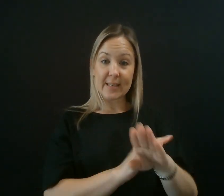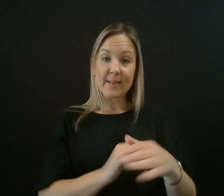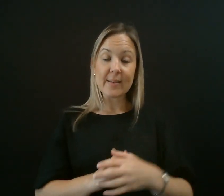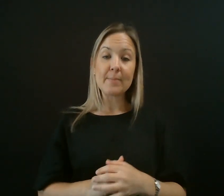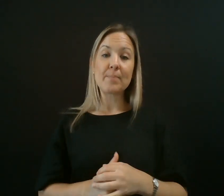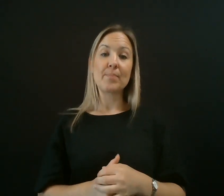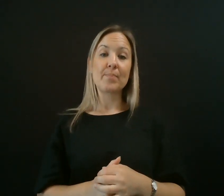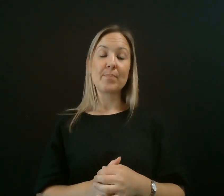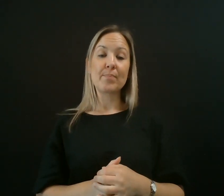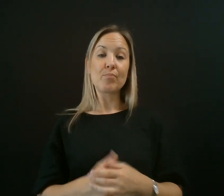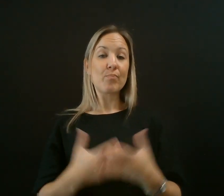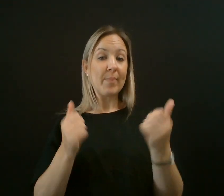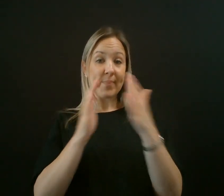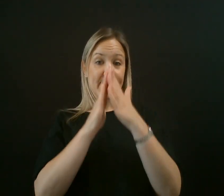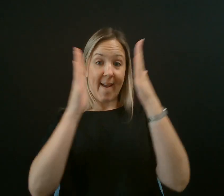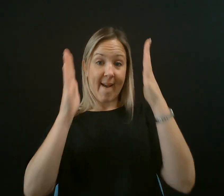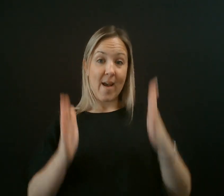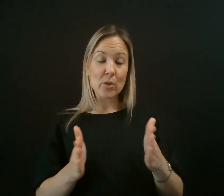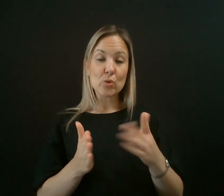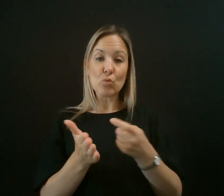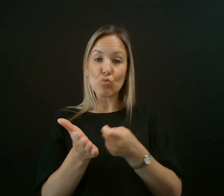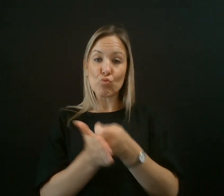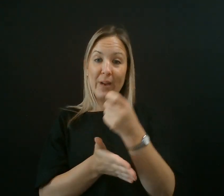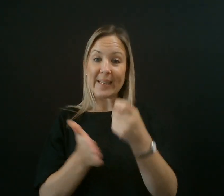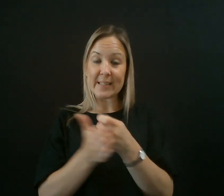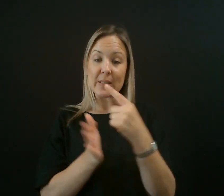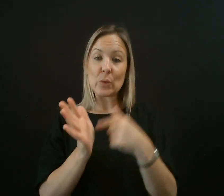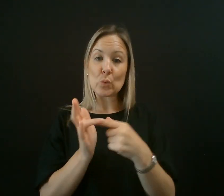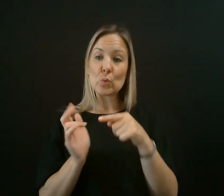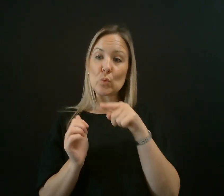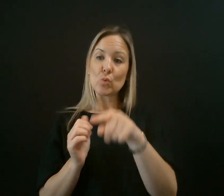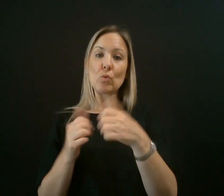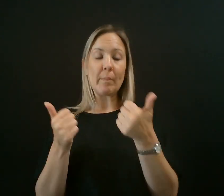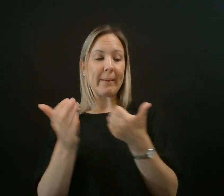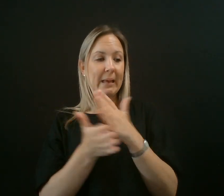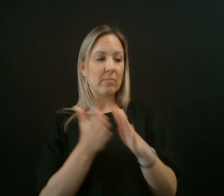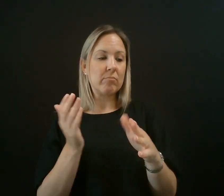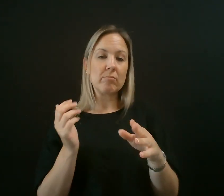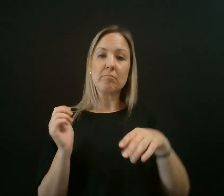to have the premises rented to you in a reasonable state of cleanliness and fit to live in,